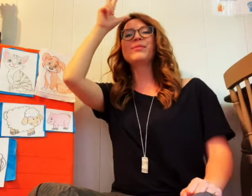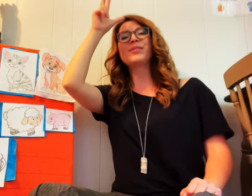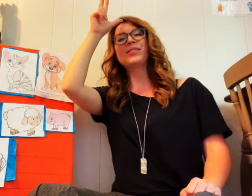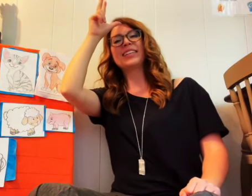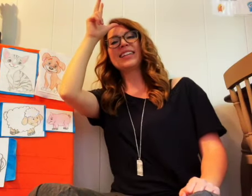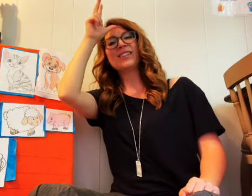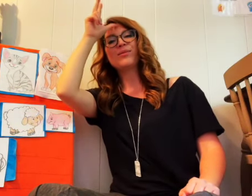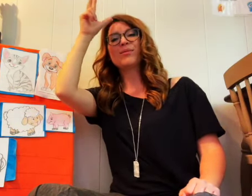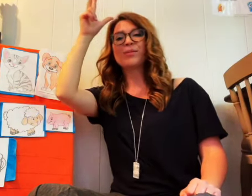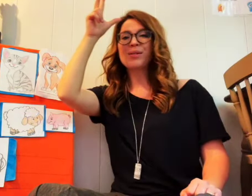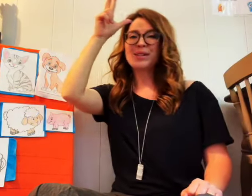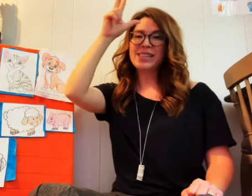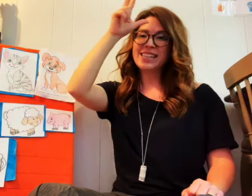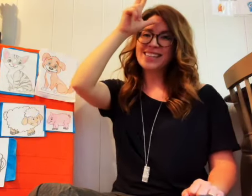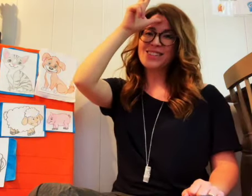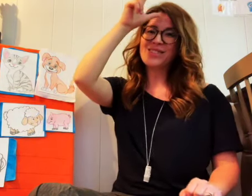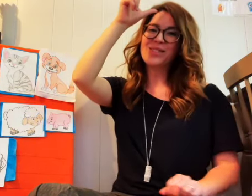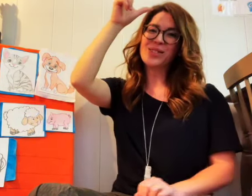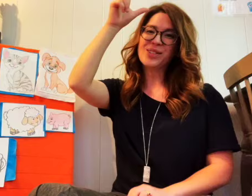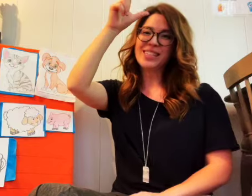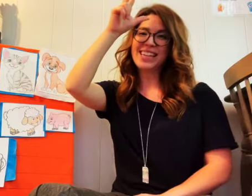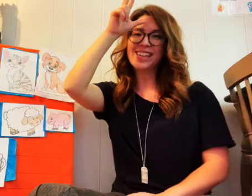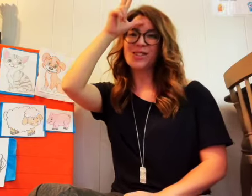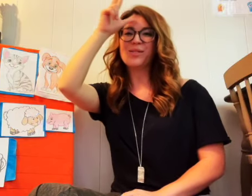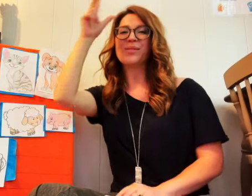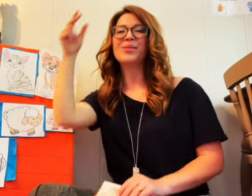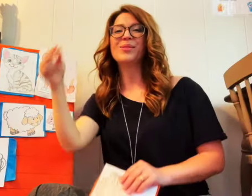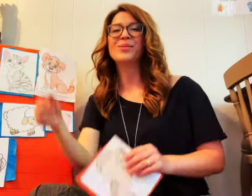Dee-doodle, dee-doodle, dee-doodle, dee-doo.